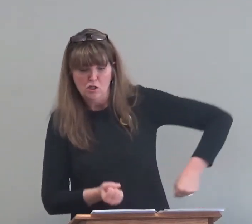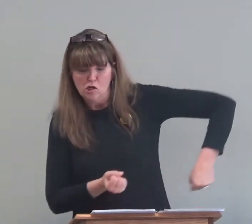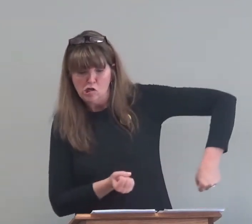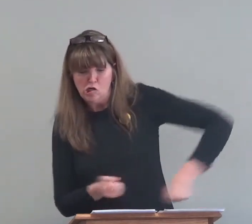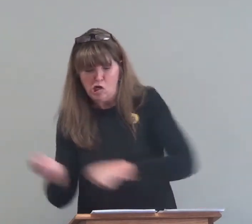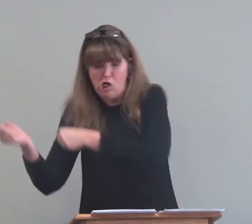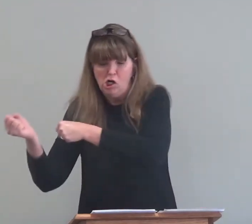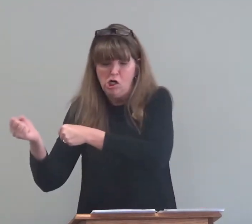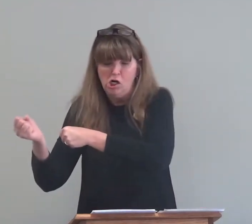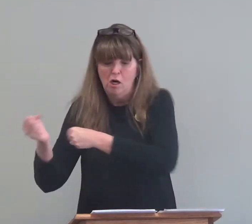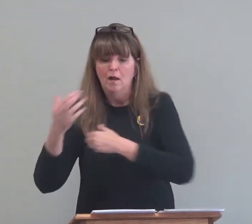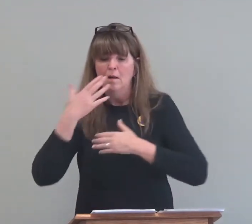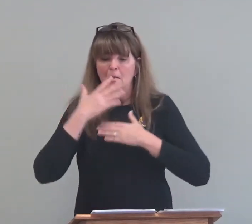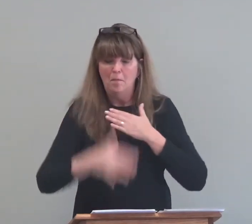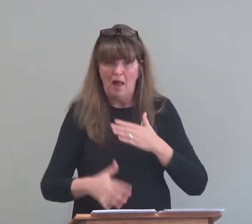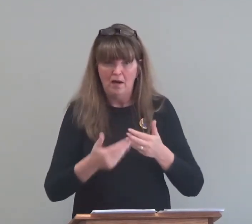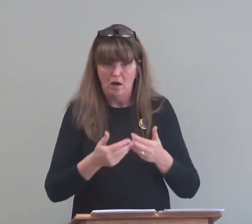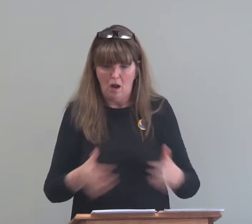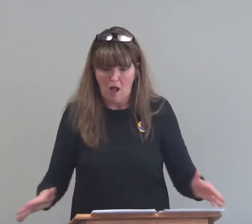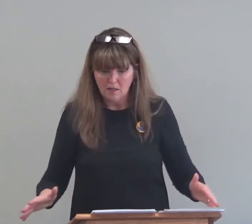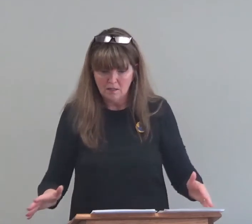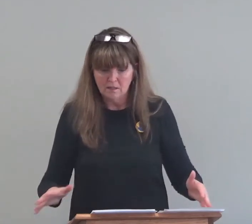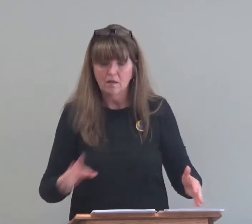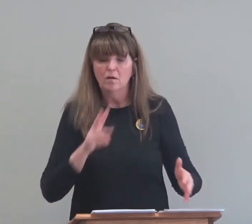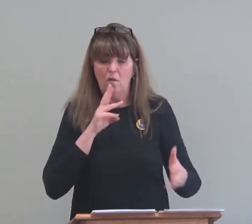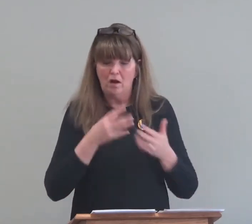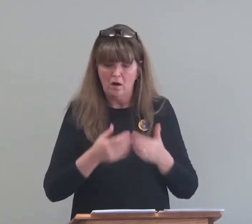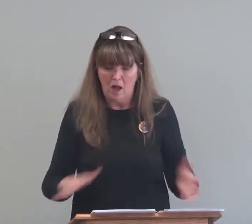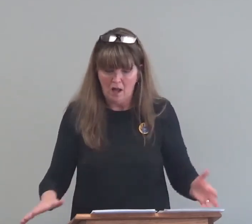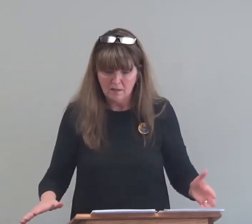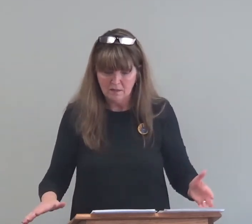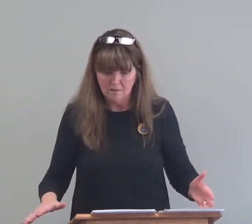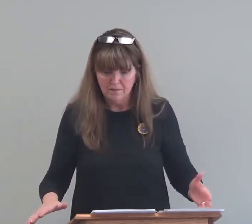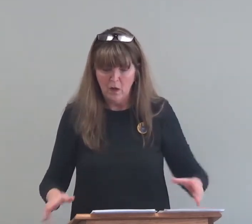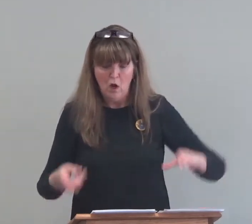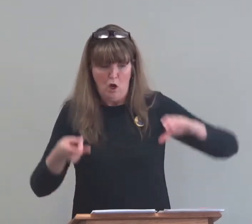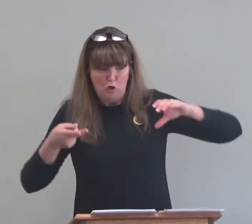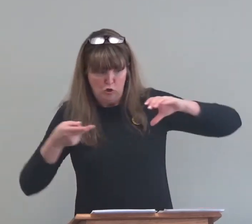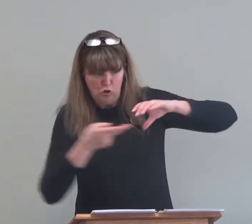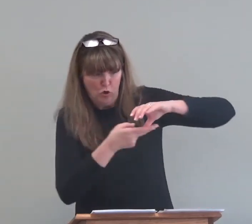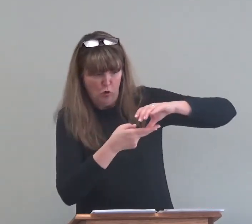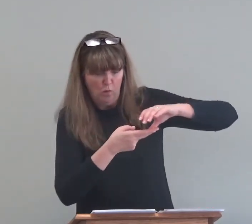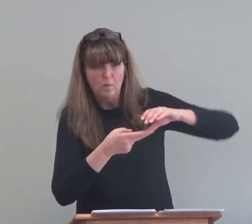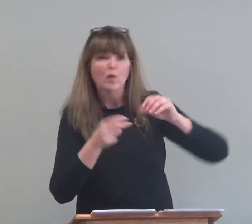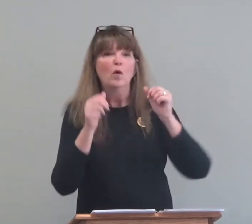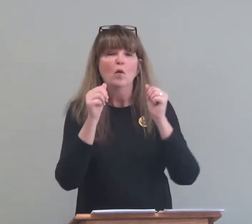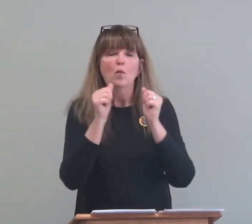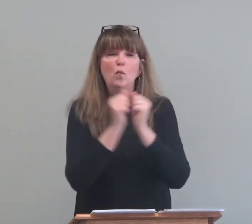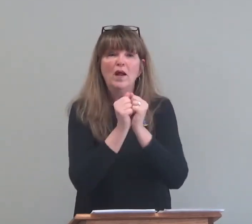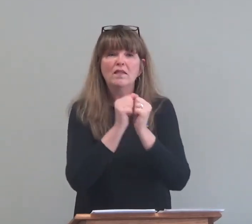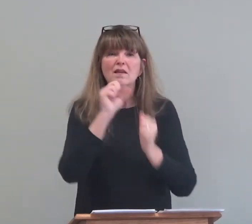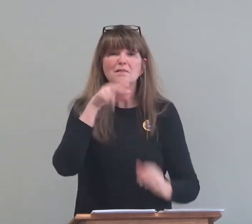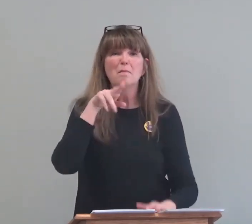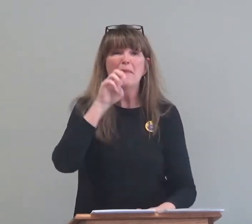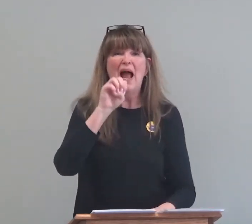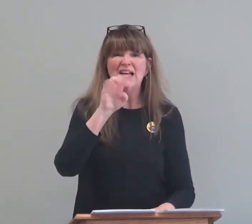loss, being speared into the side, more blood loss, being entombed